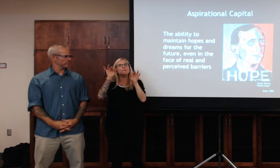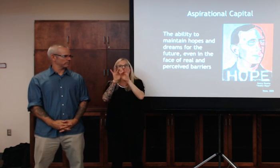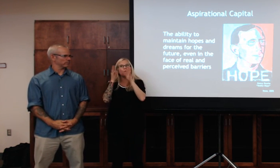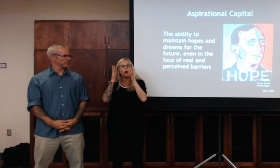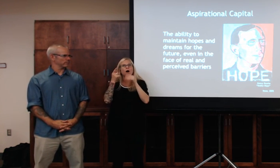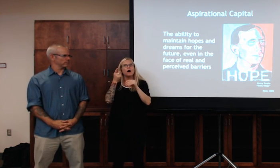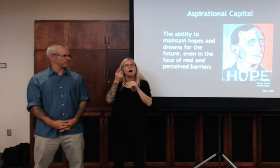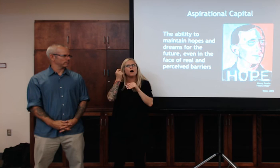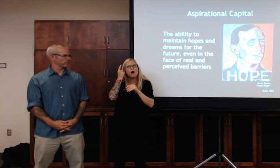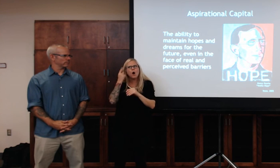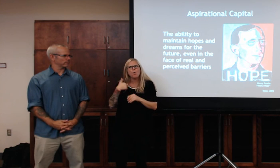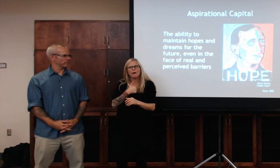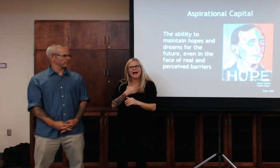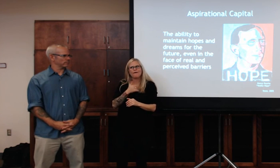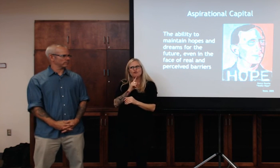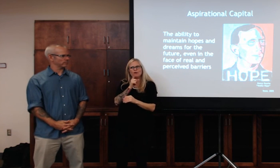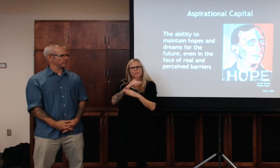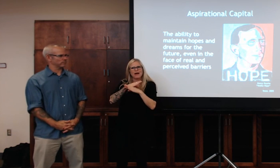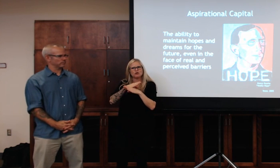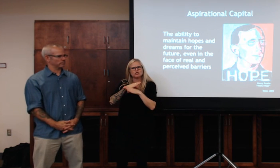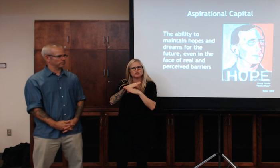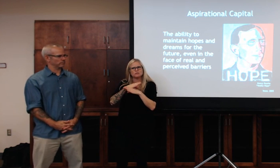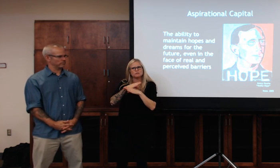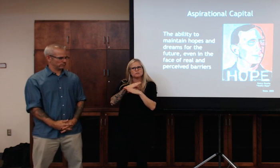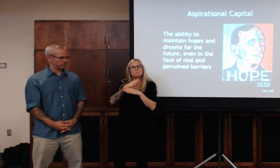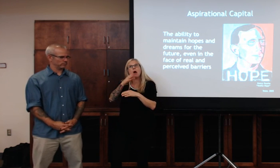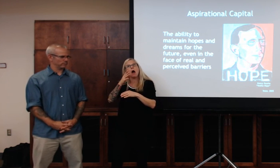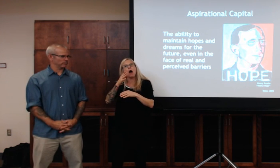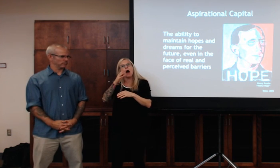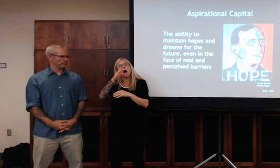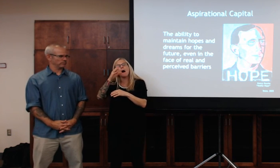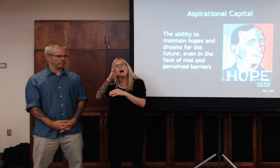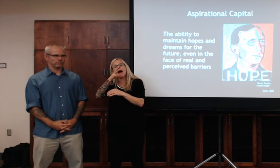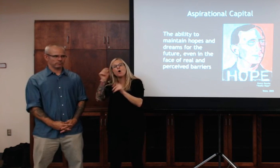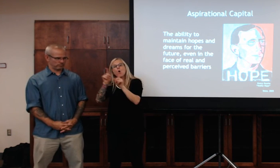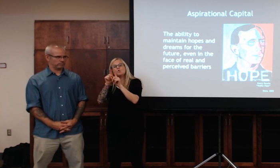So the important thing is to understand that we have real barriers.